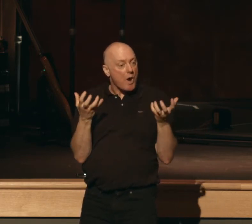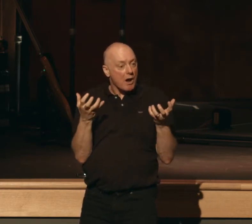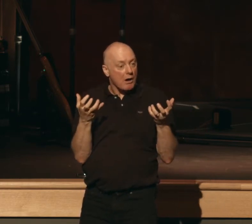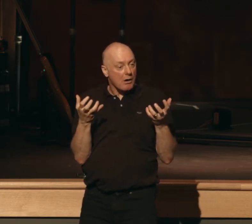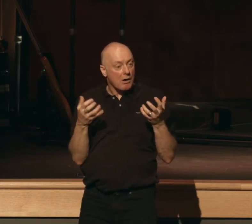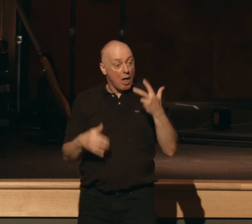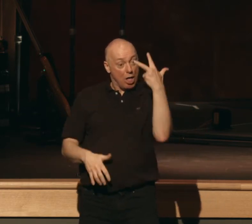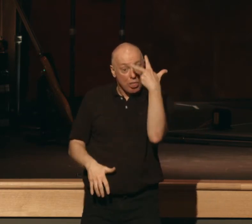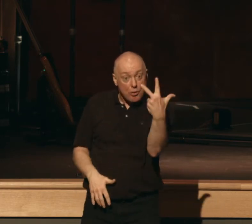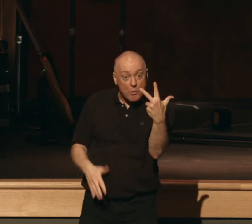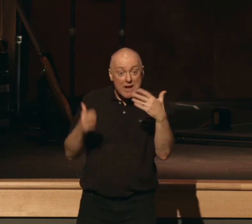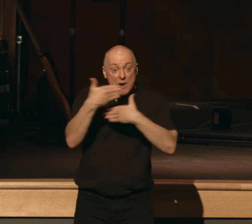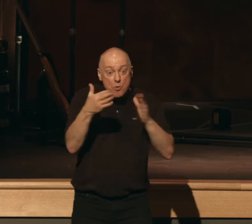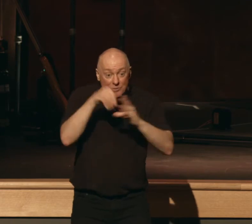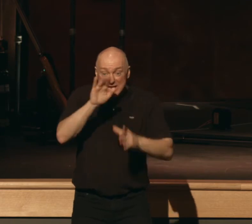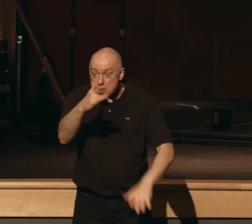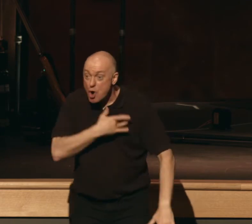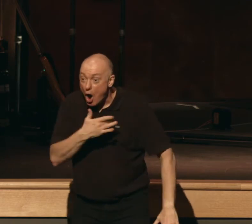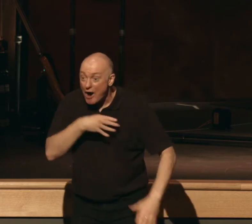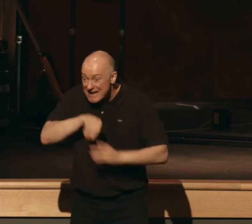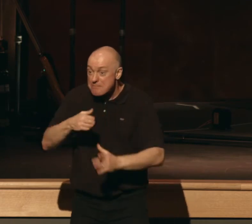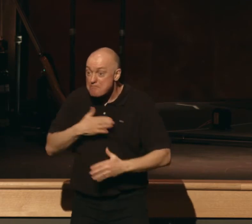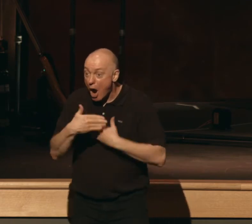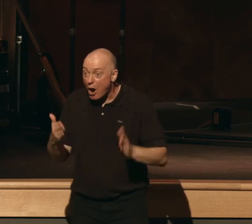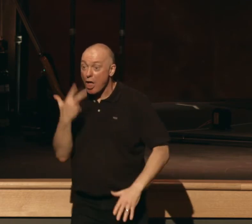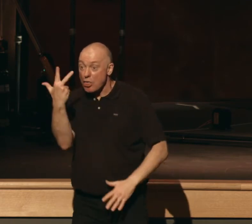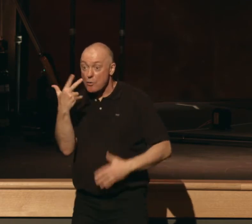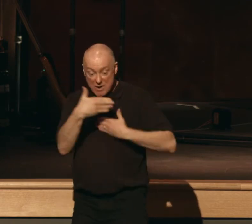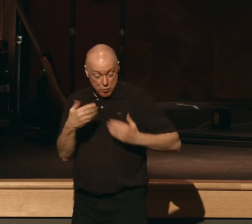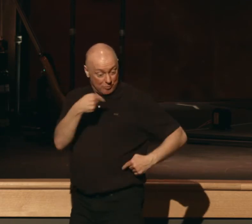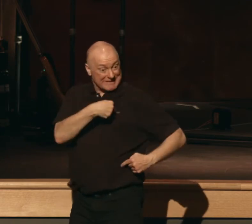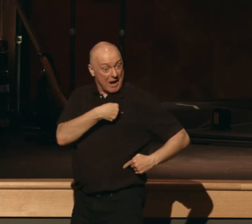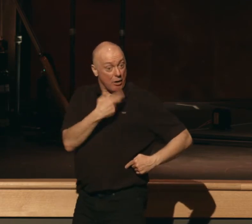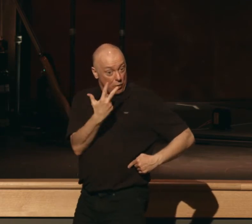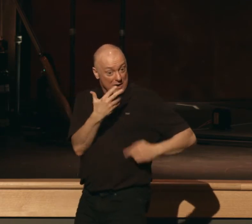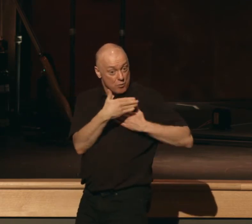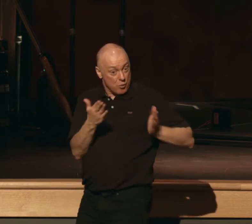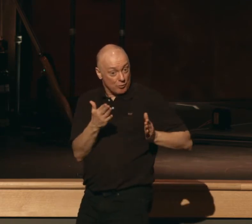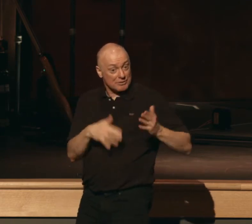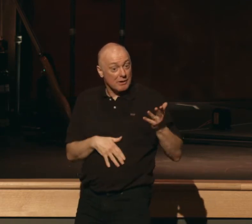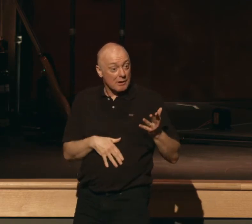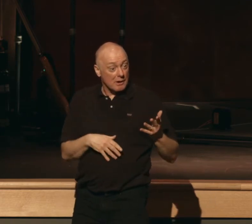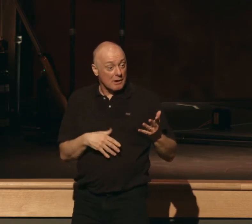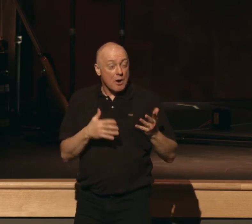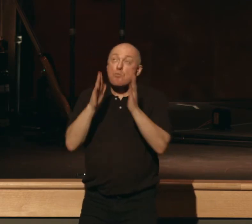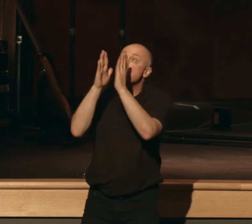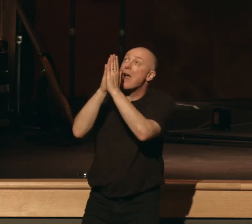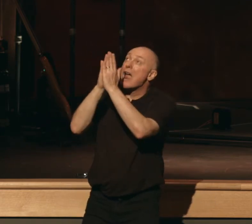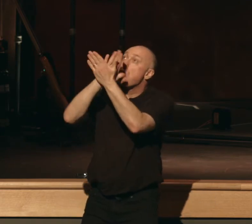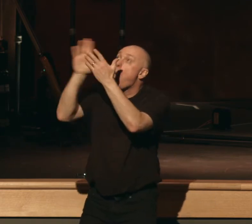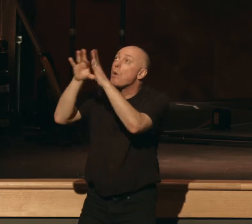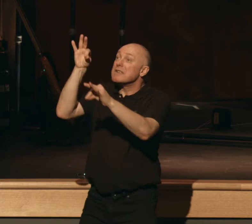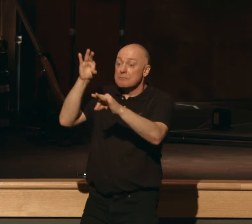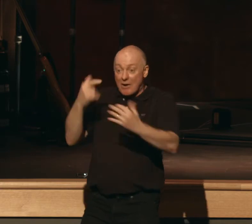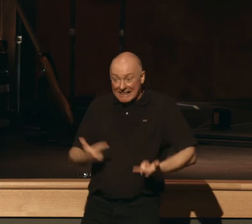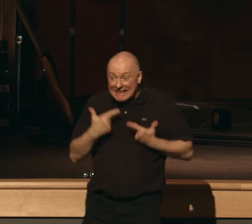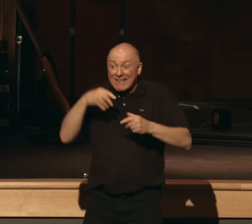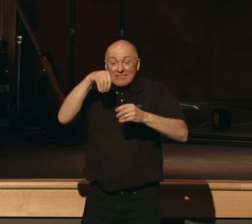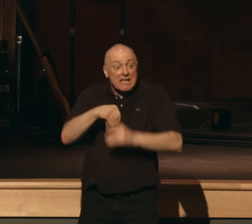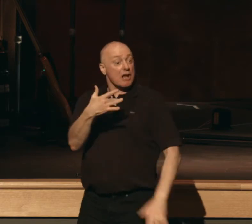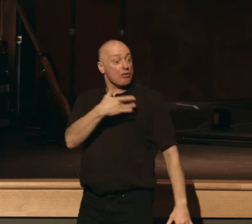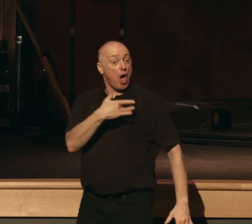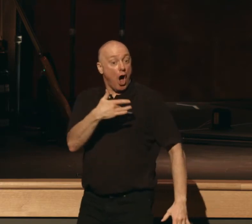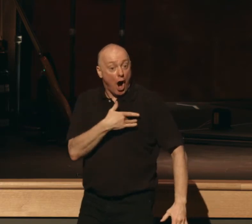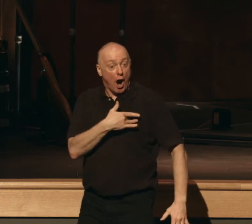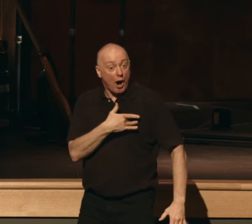There's three giant rooms in your heart and in my heart. And so here's what Paul is praying for, that the Holy Spirit who dwells in the